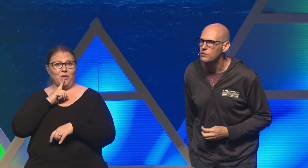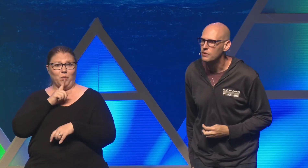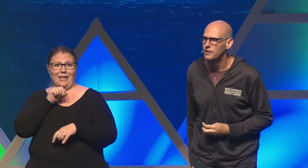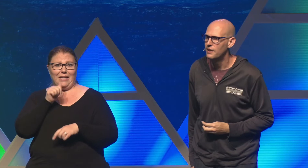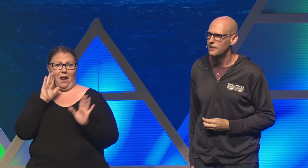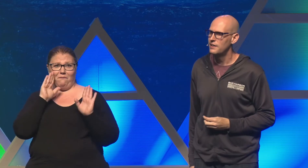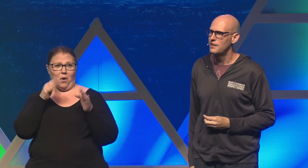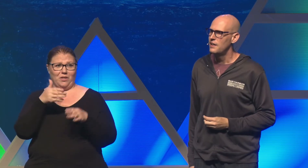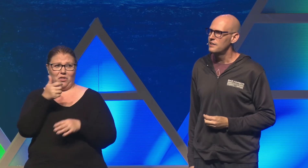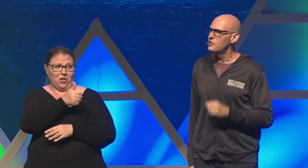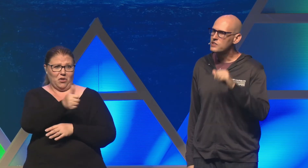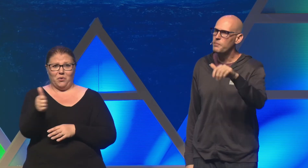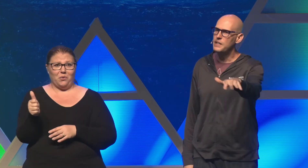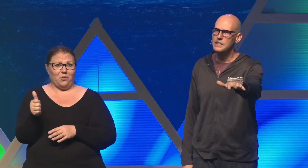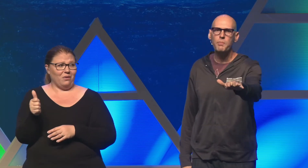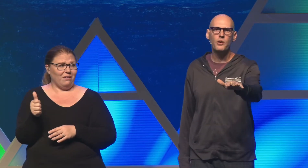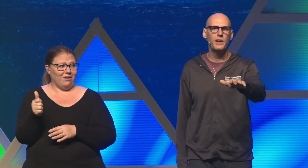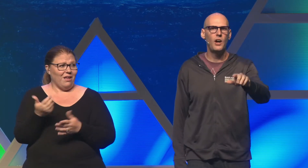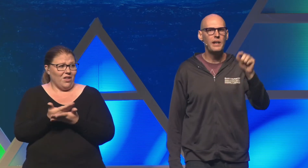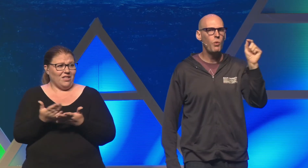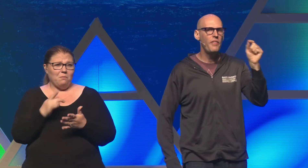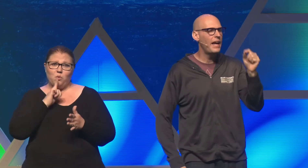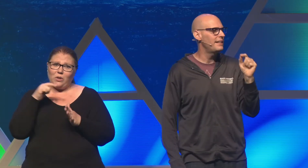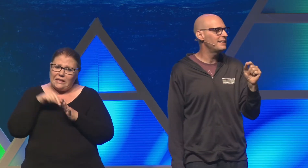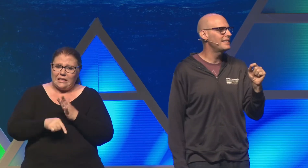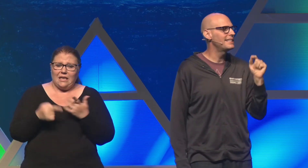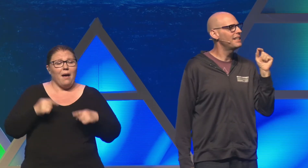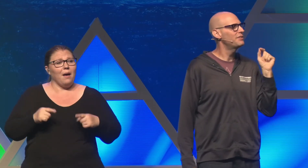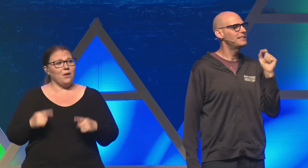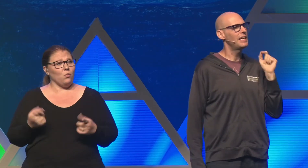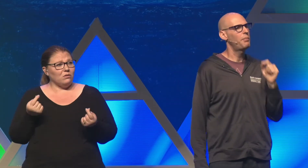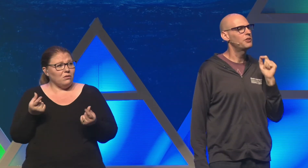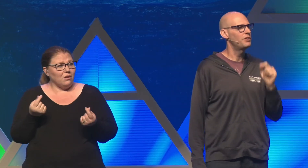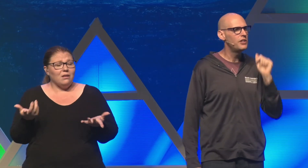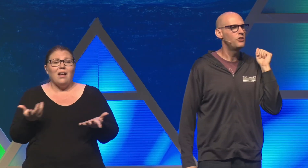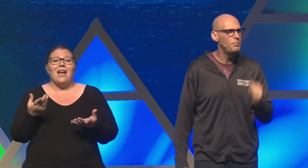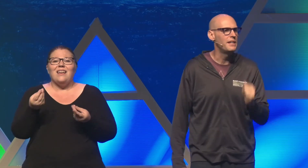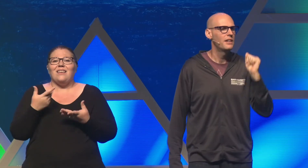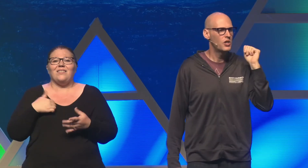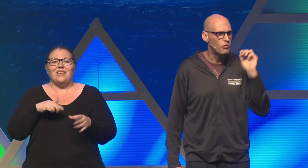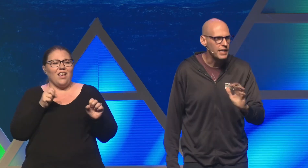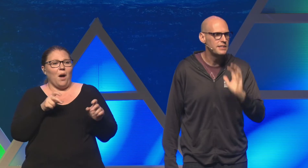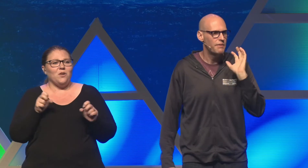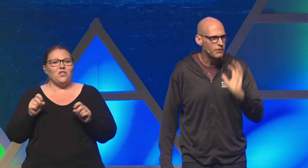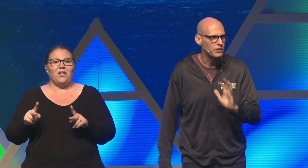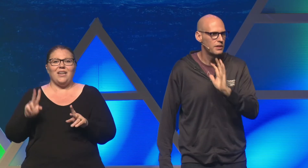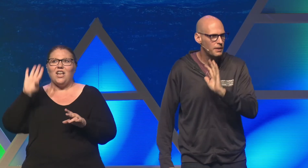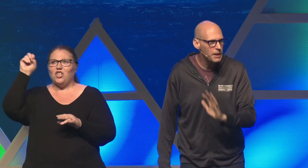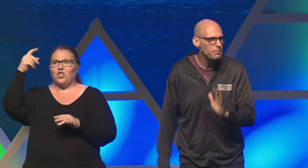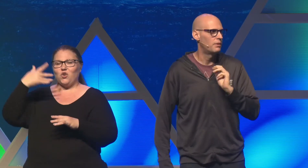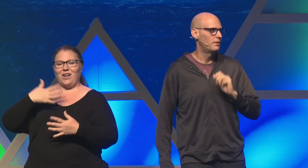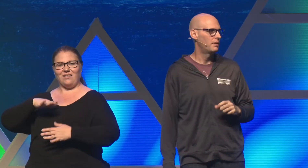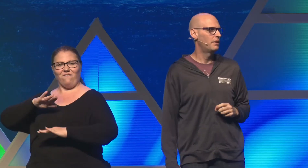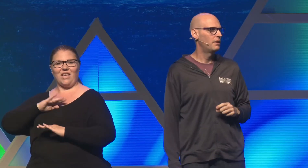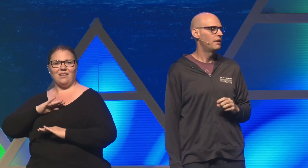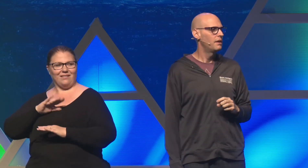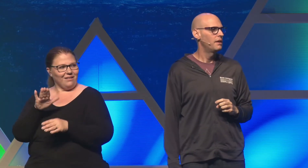you. That there's something deeper going on. And what that does is it gives us the opportunity to be grace-filled